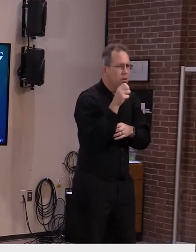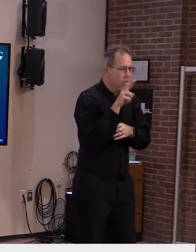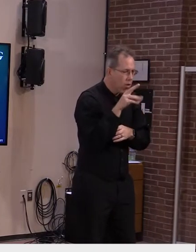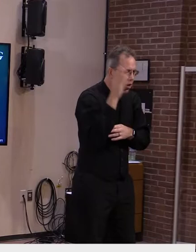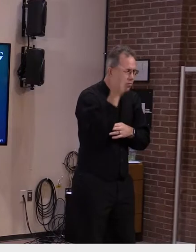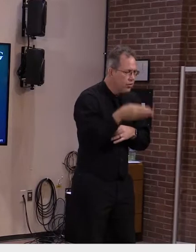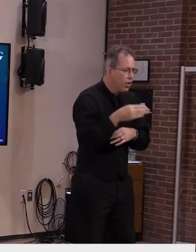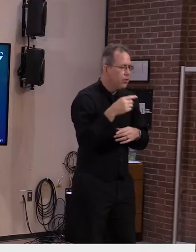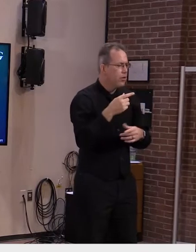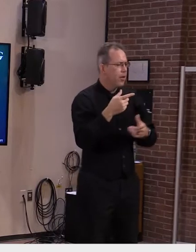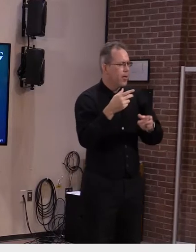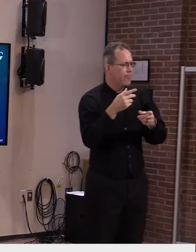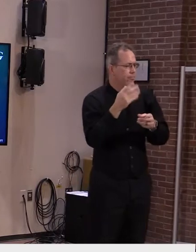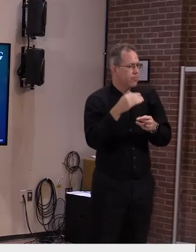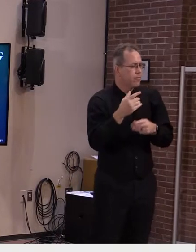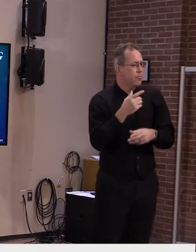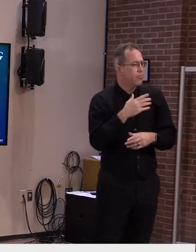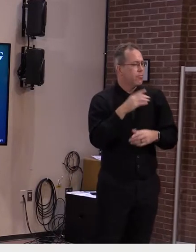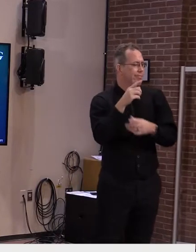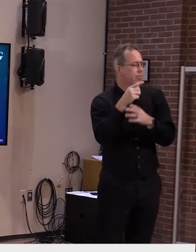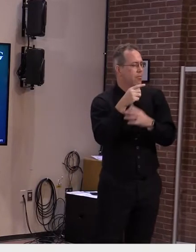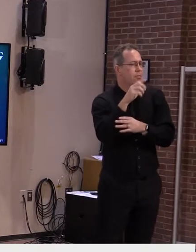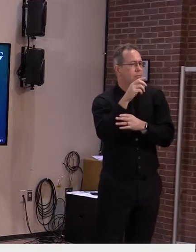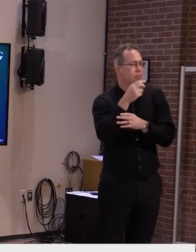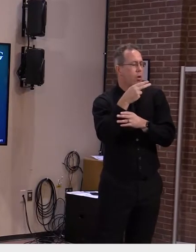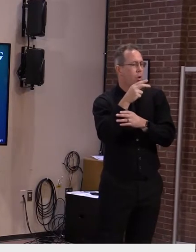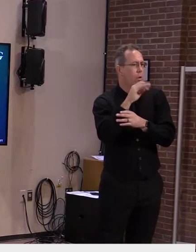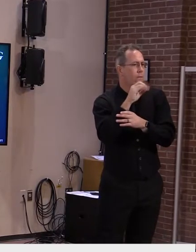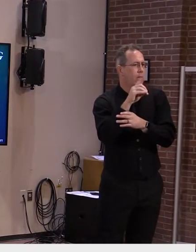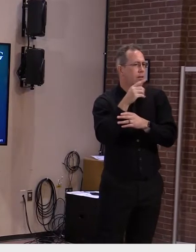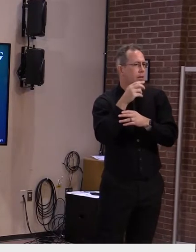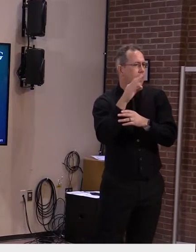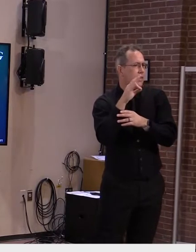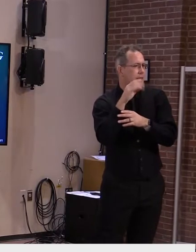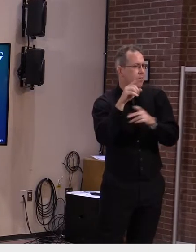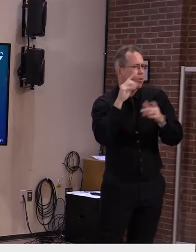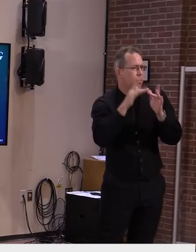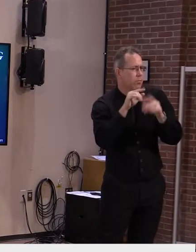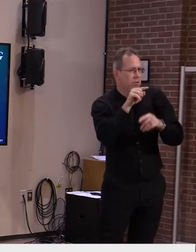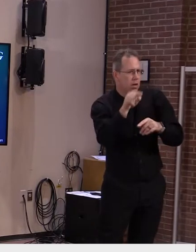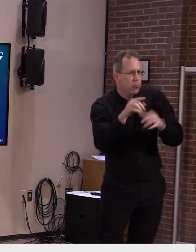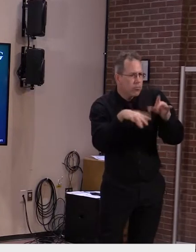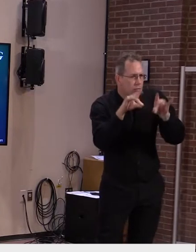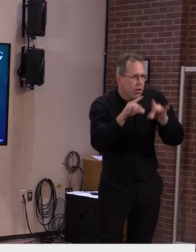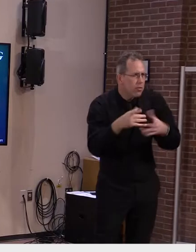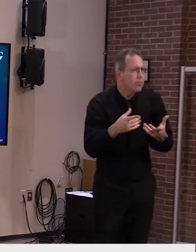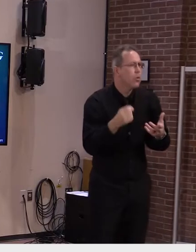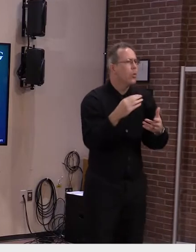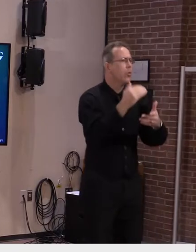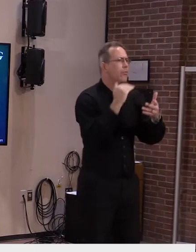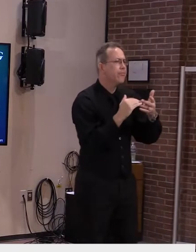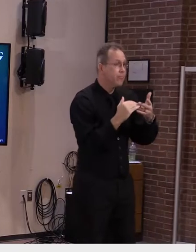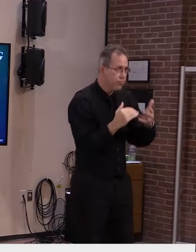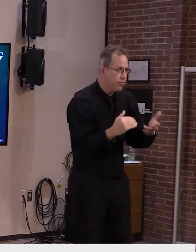healthvermont.gov/kidsvaccine, or by contacting your local pharmacy or doctor's office. You can also call